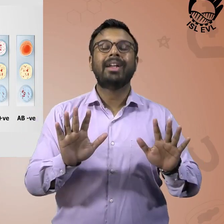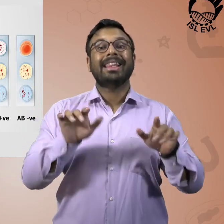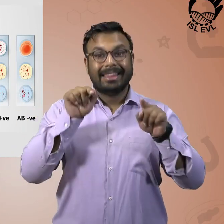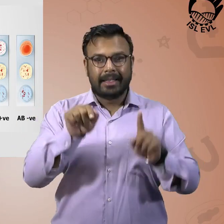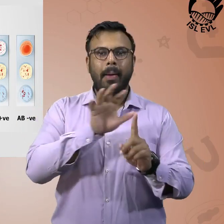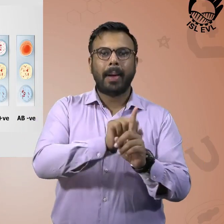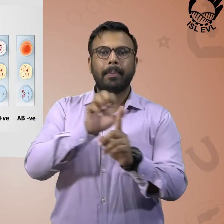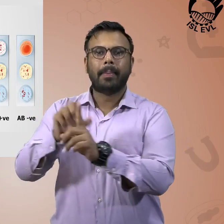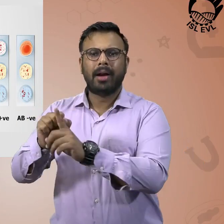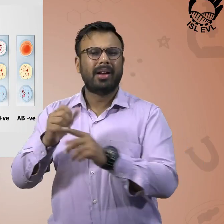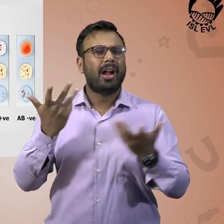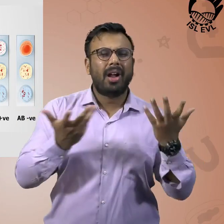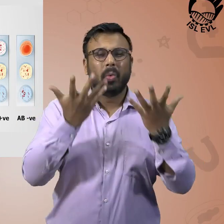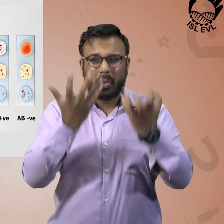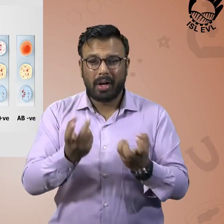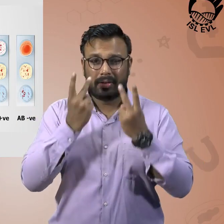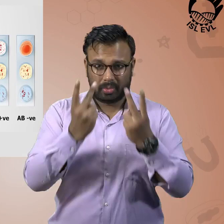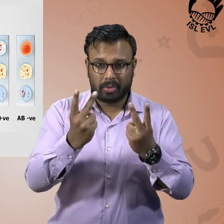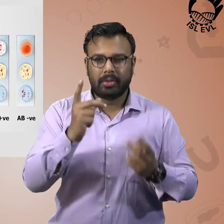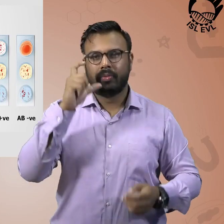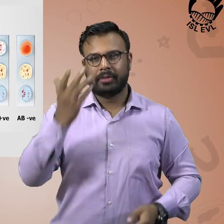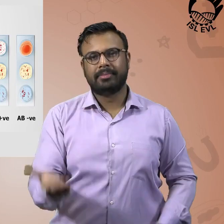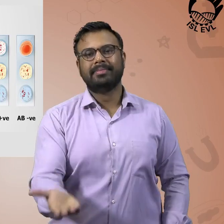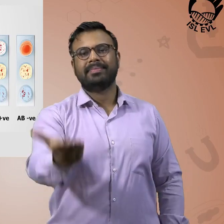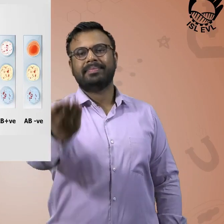blood group is A positive. We can identify